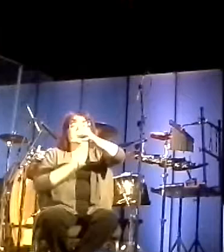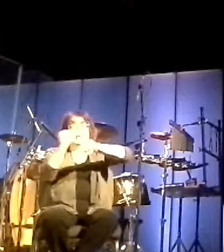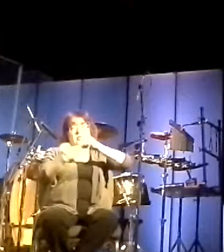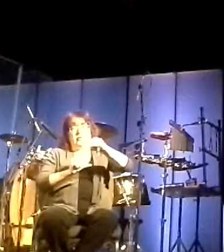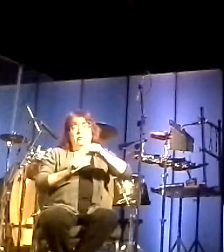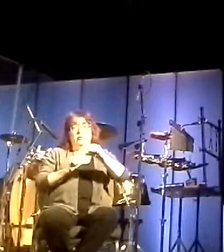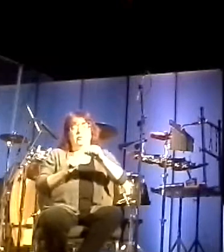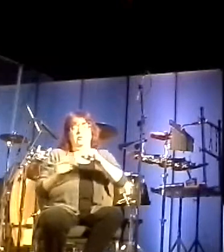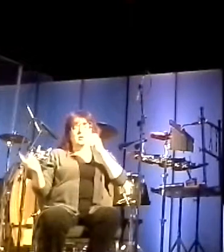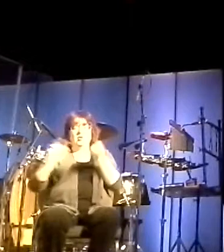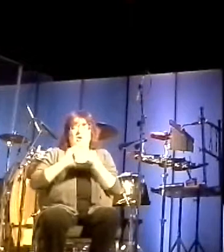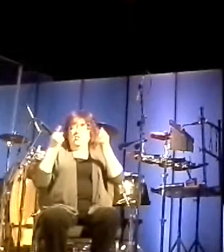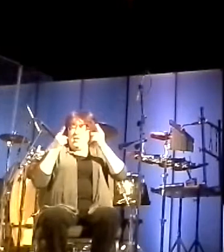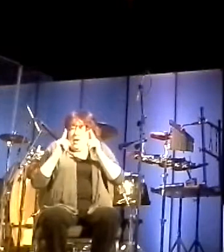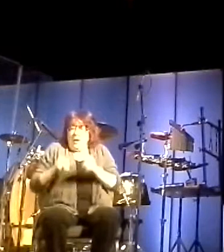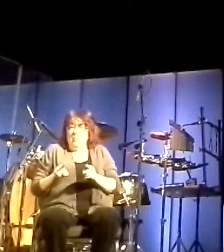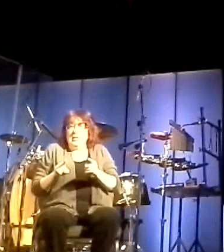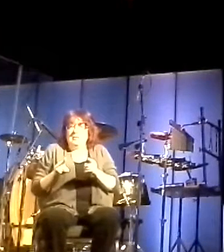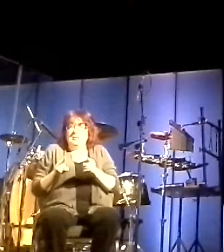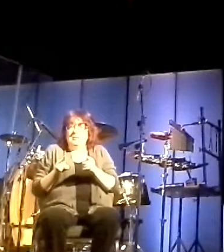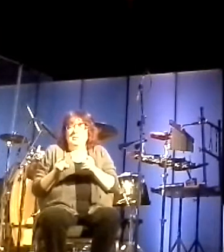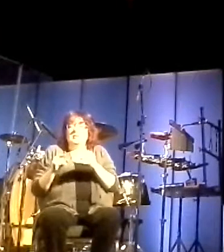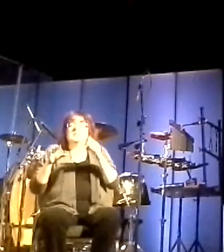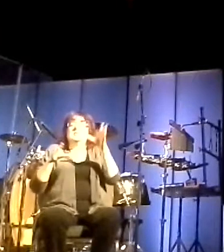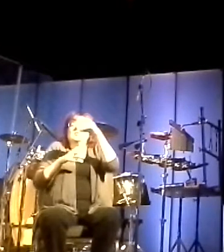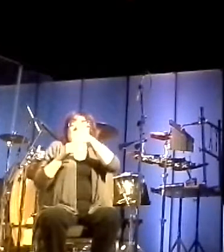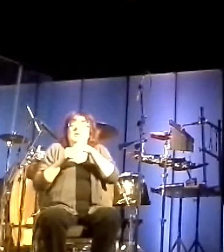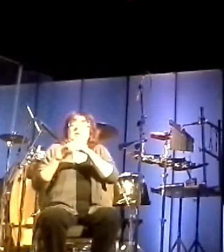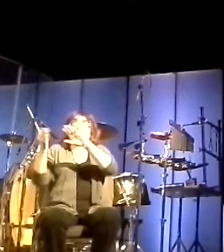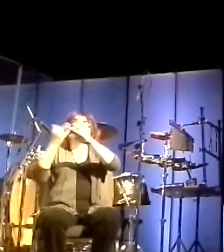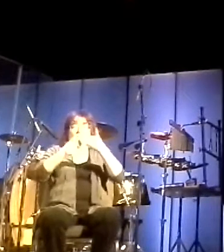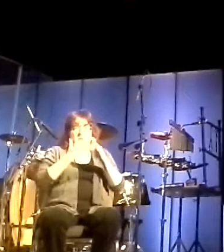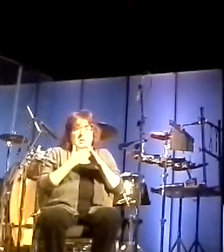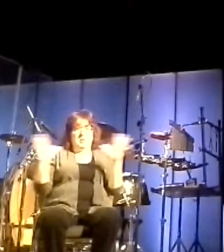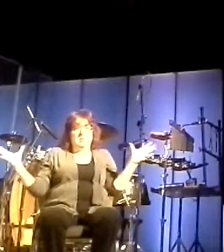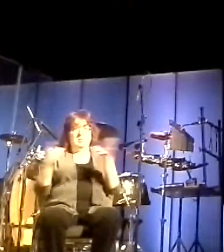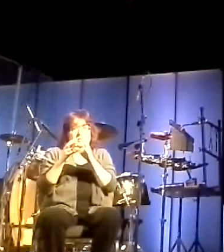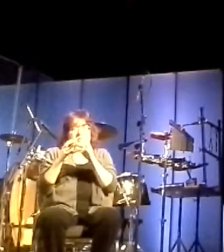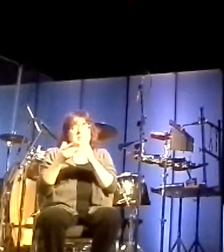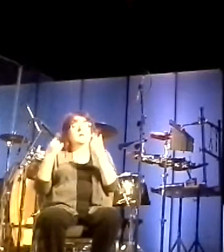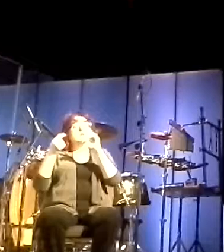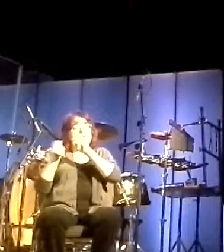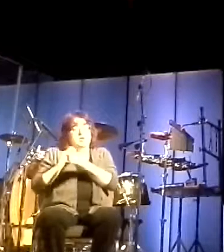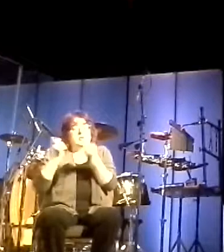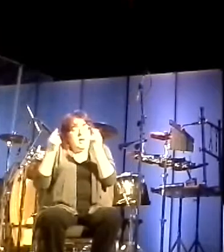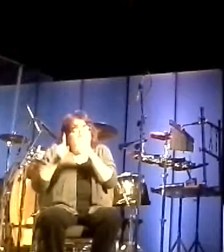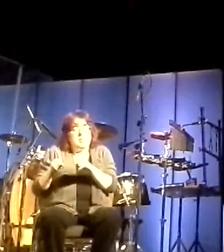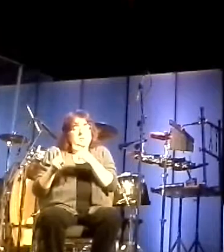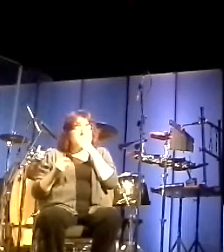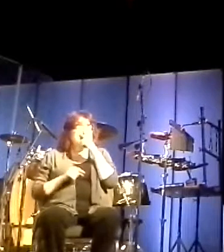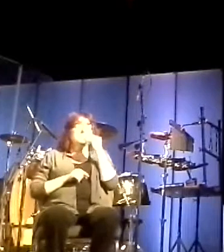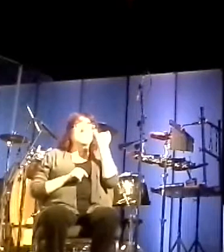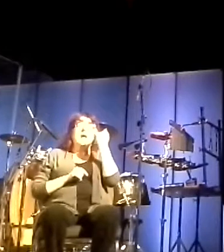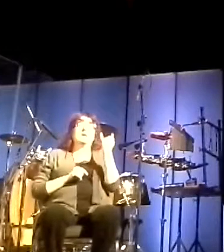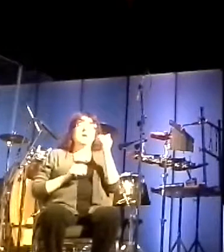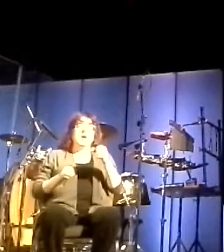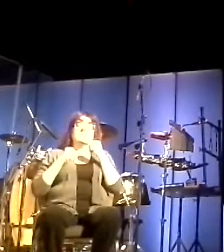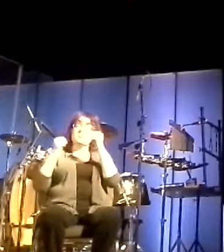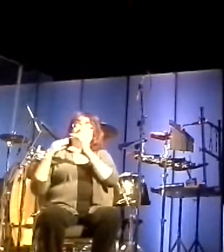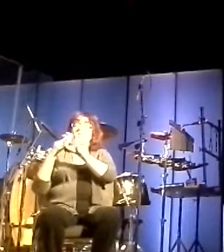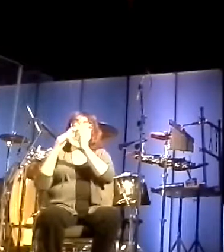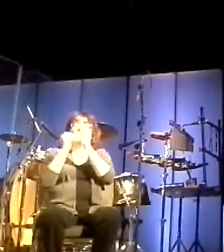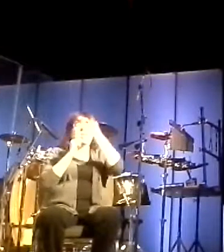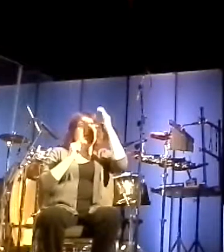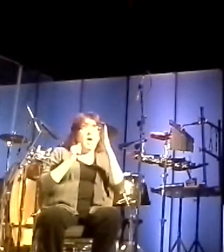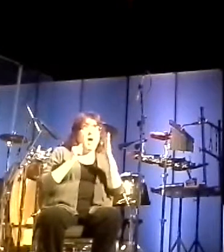each other. Change happens in community. That's where change takes place. And this idea of strong relationship